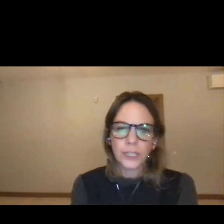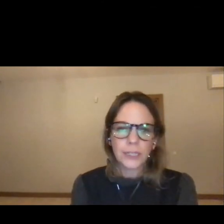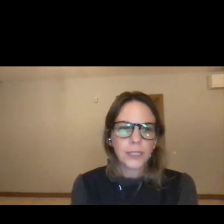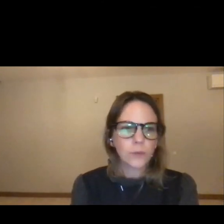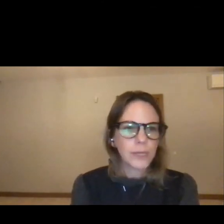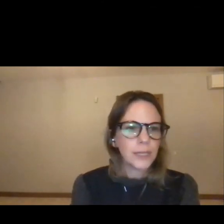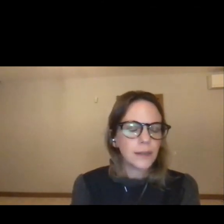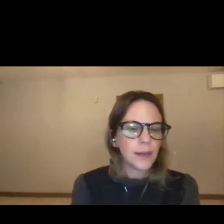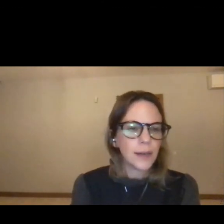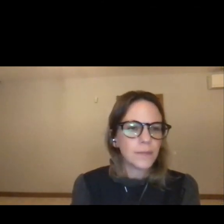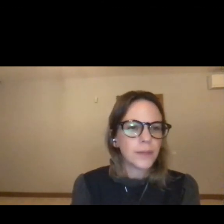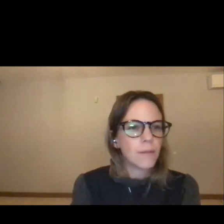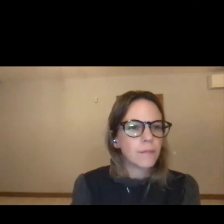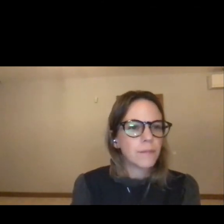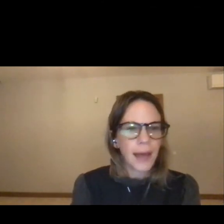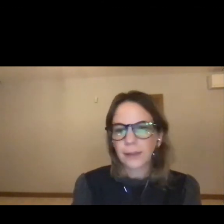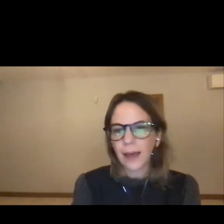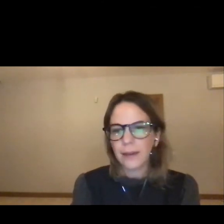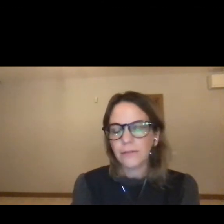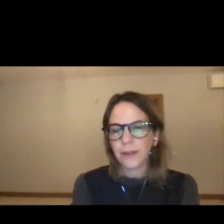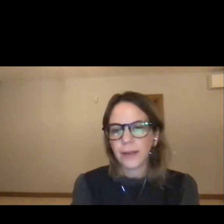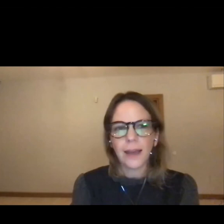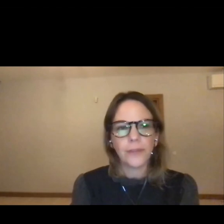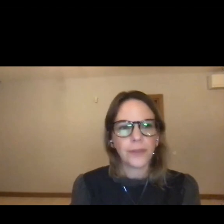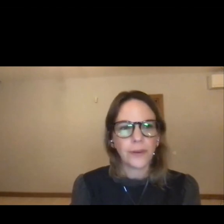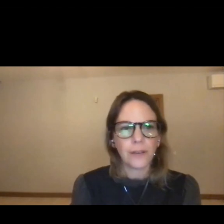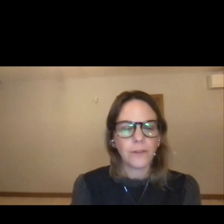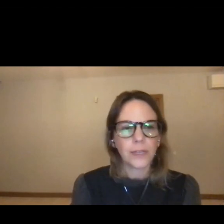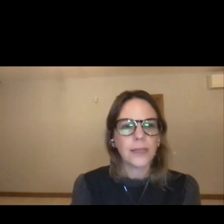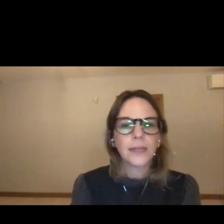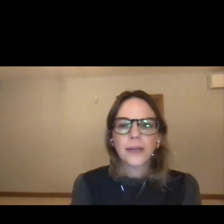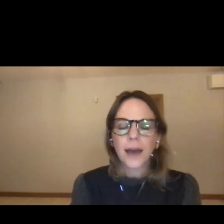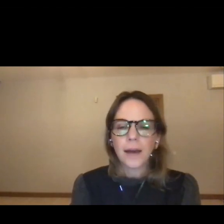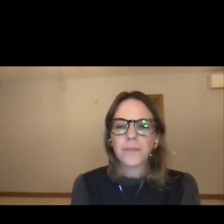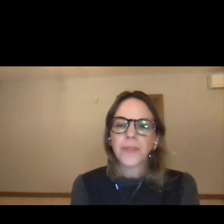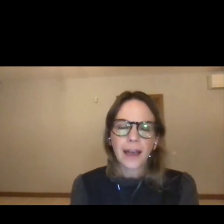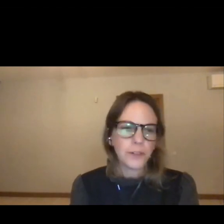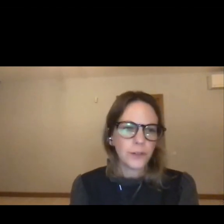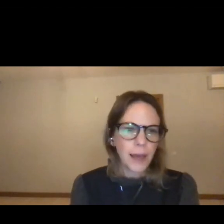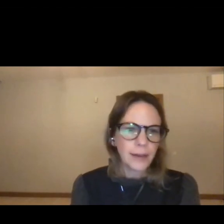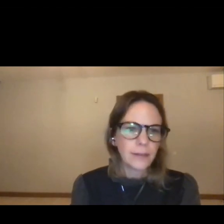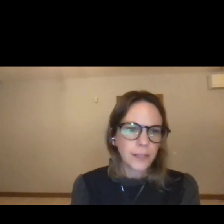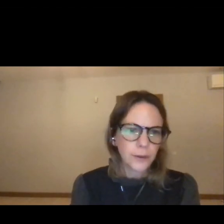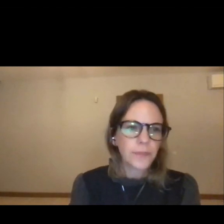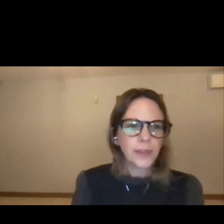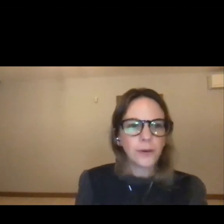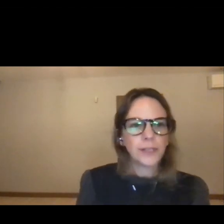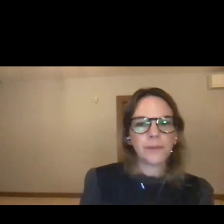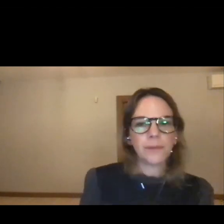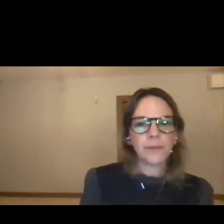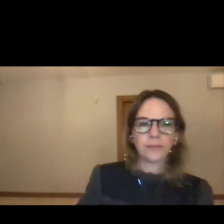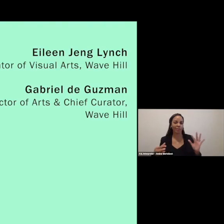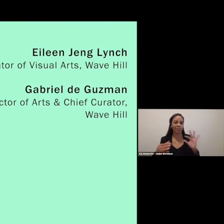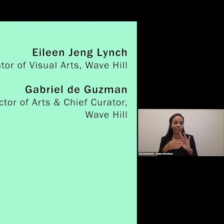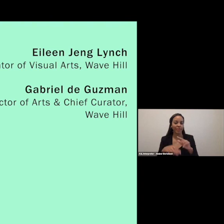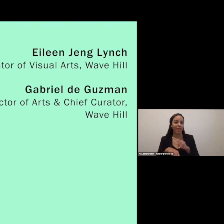rotation until we come back live at 3:30 for the afternoon panel. So thank you all so